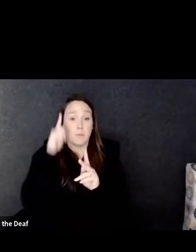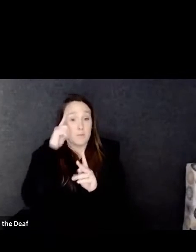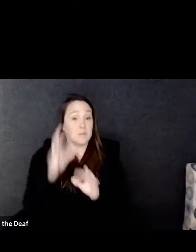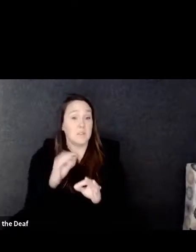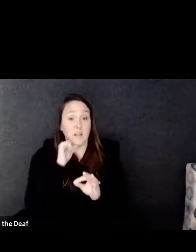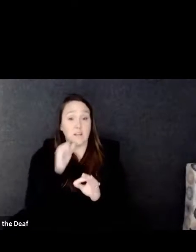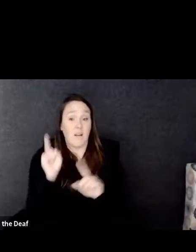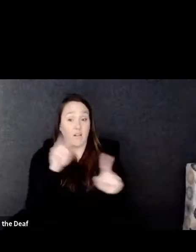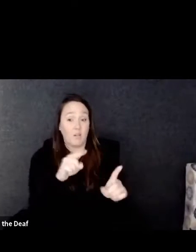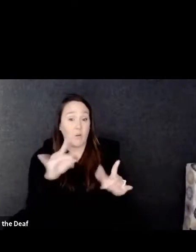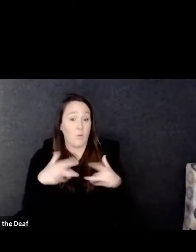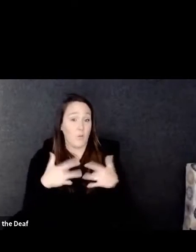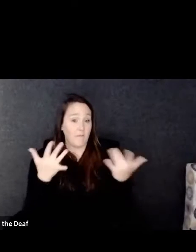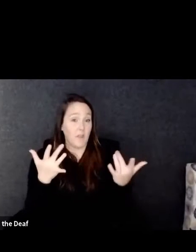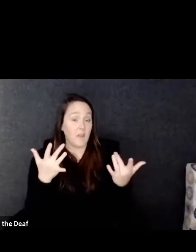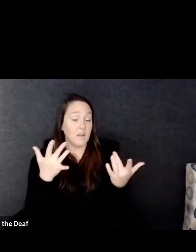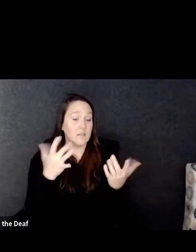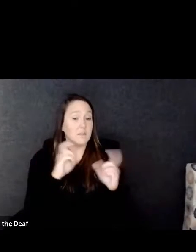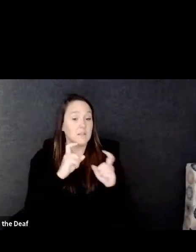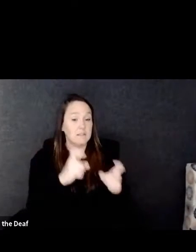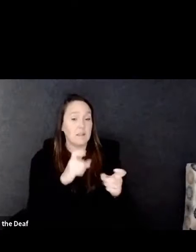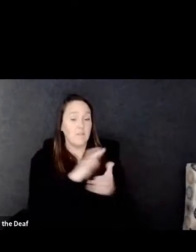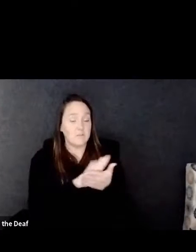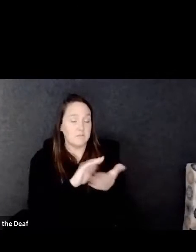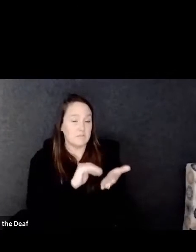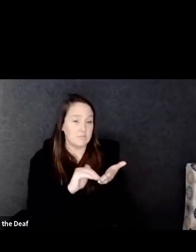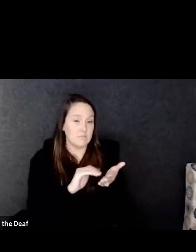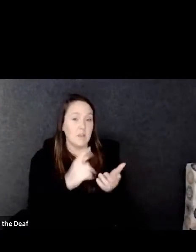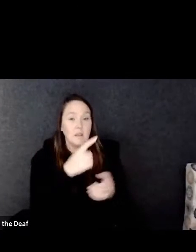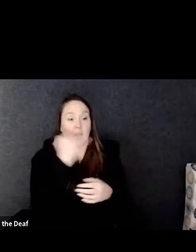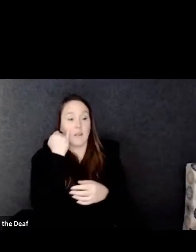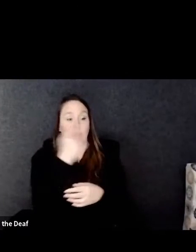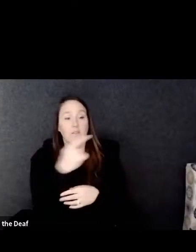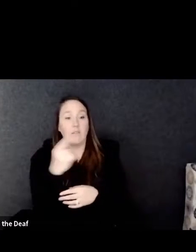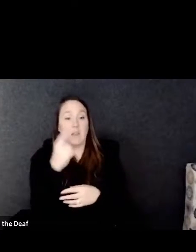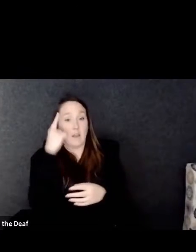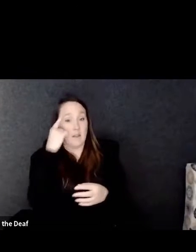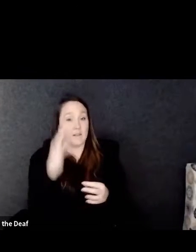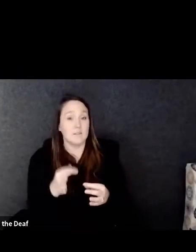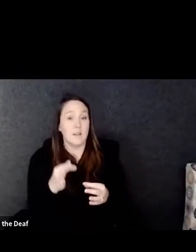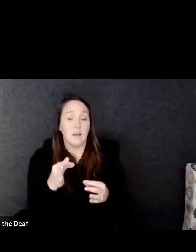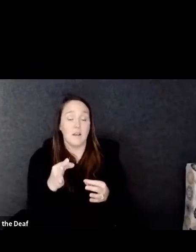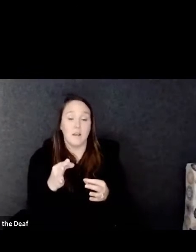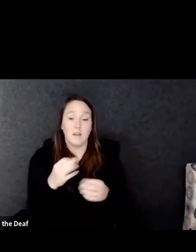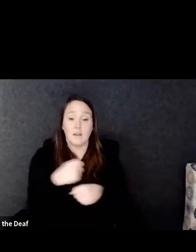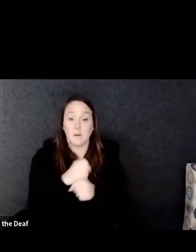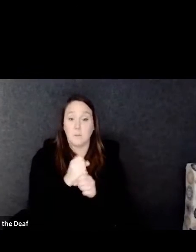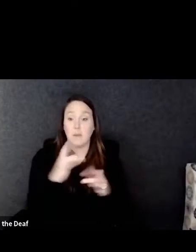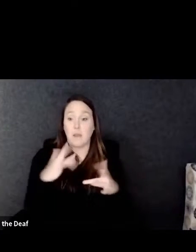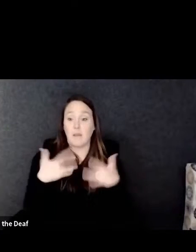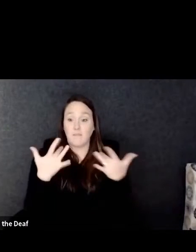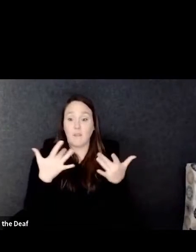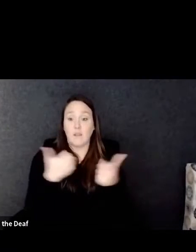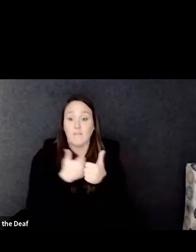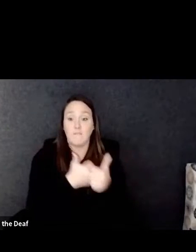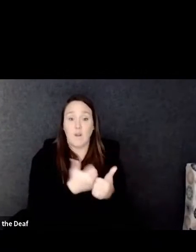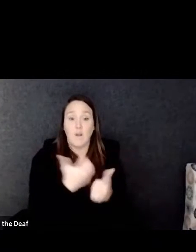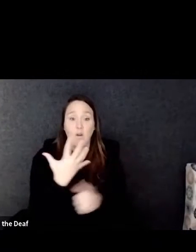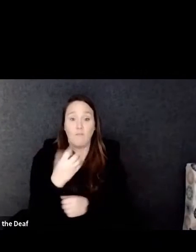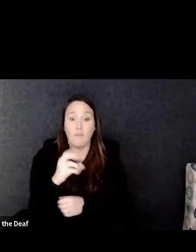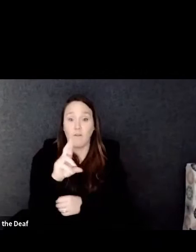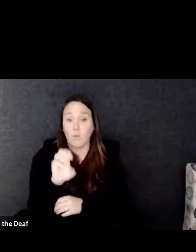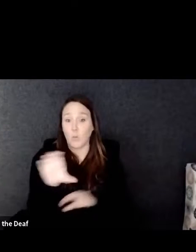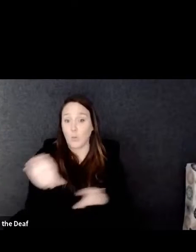not to attend events. Give them some grace. If people make choices to make their event 5 core action